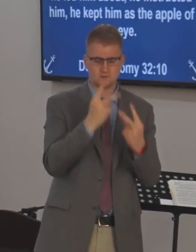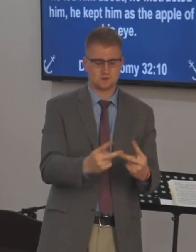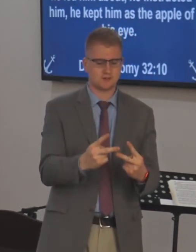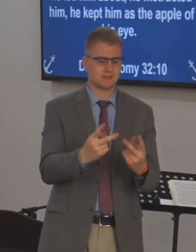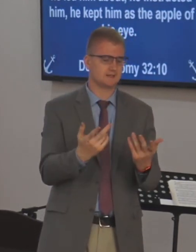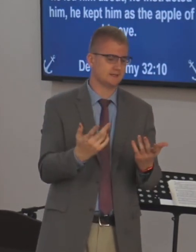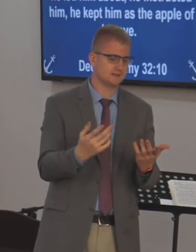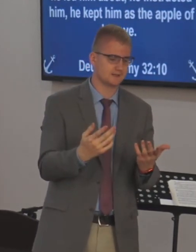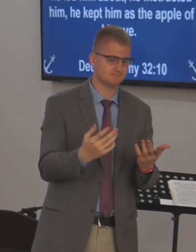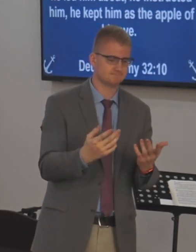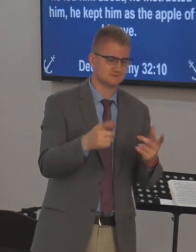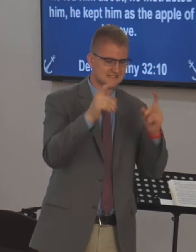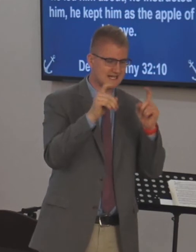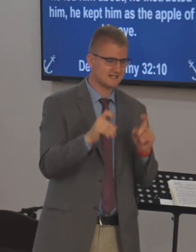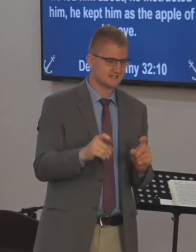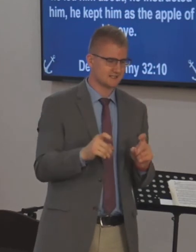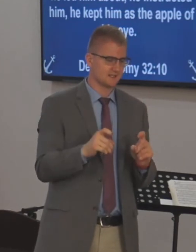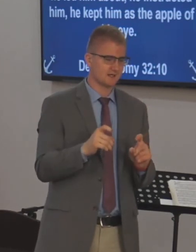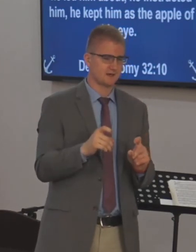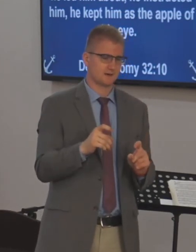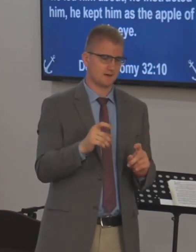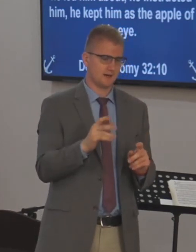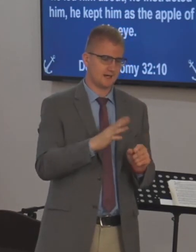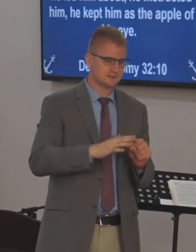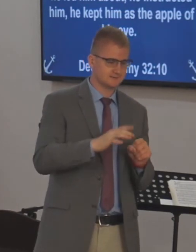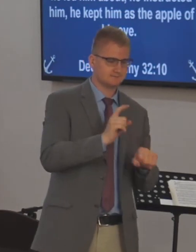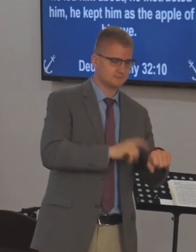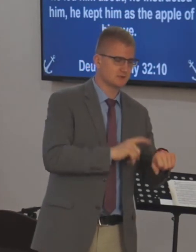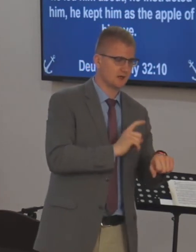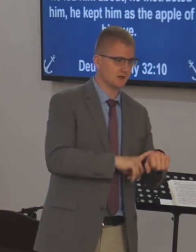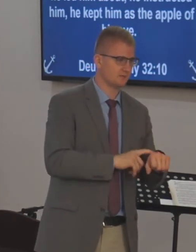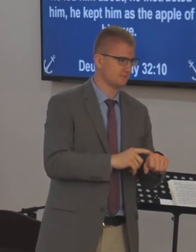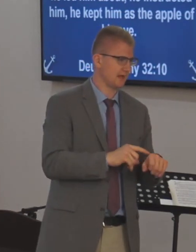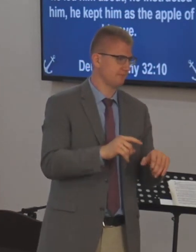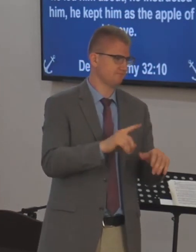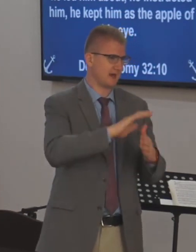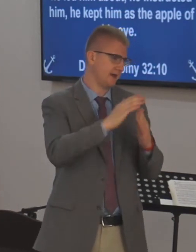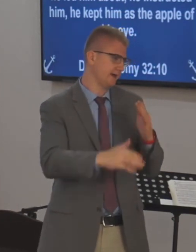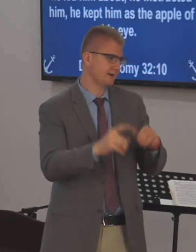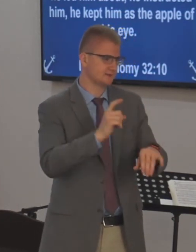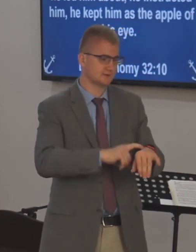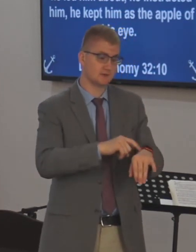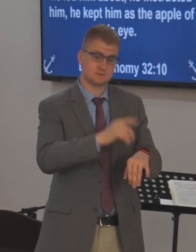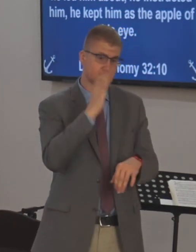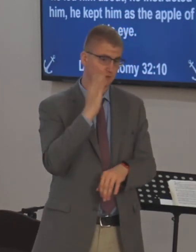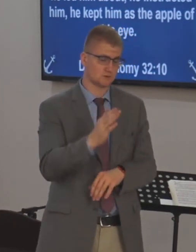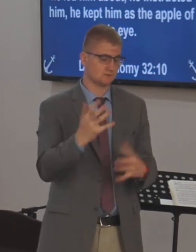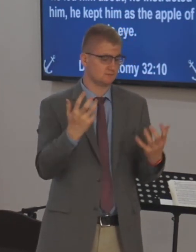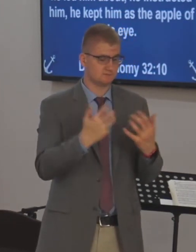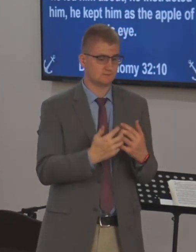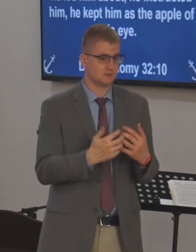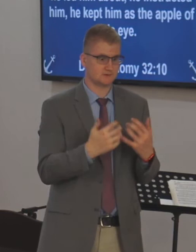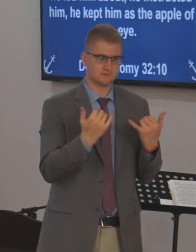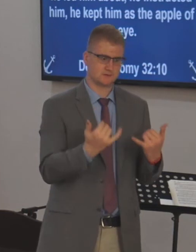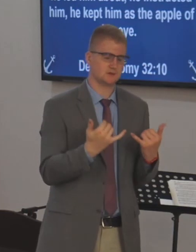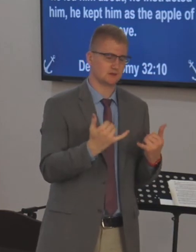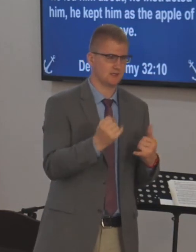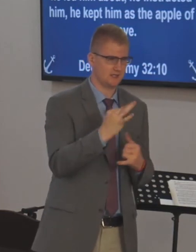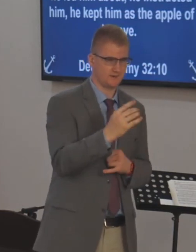period and what people are going to go. It's going to be a lot like this right here. And if you think it's bad right